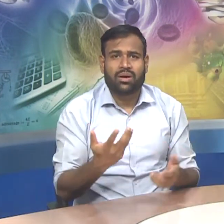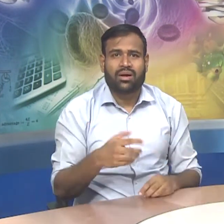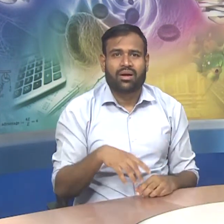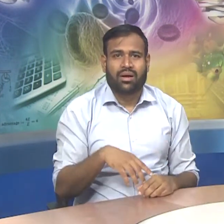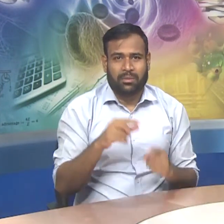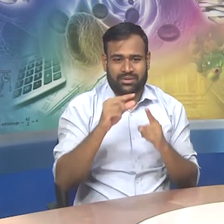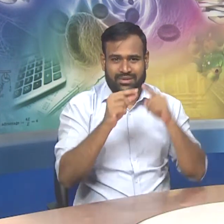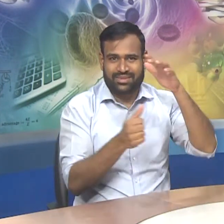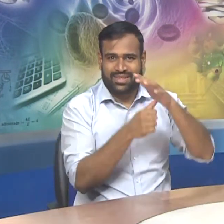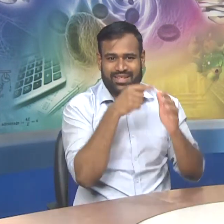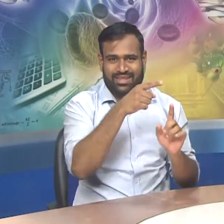So how the procedure